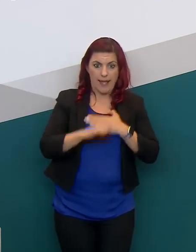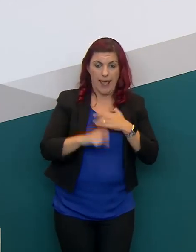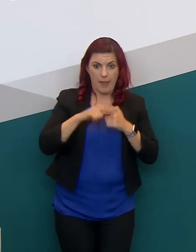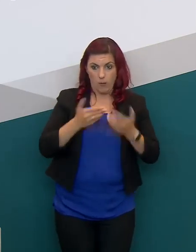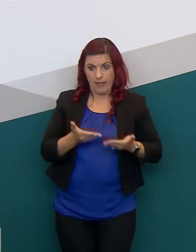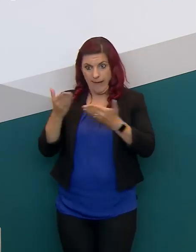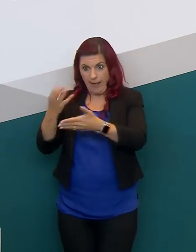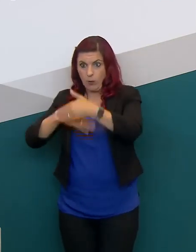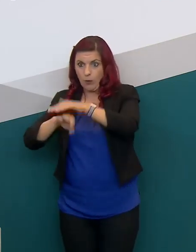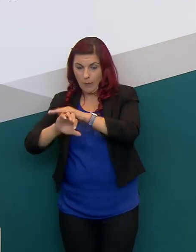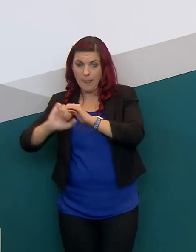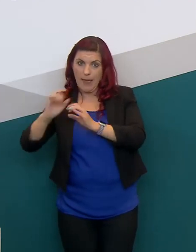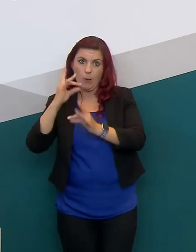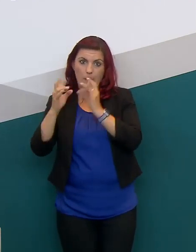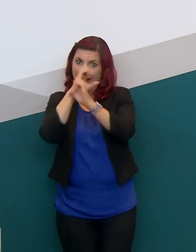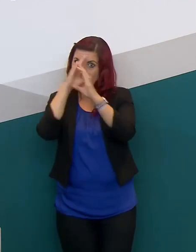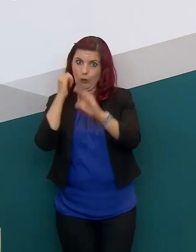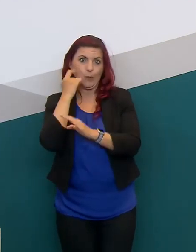clear tomorrow.